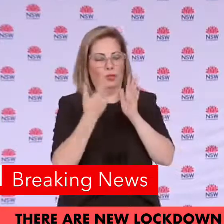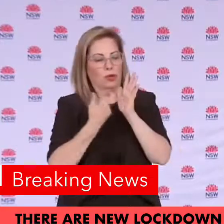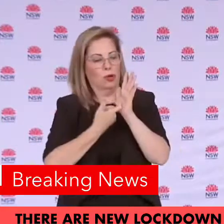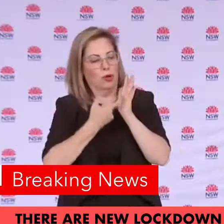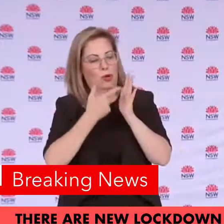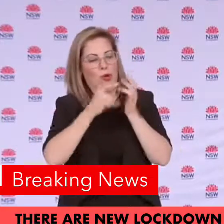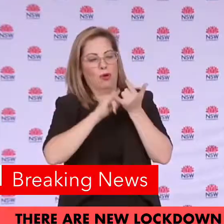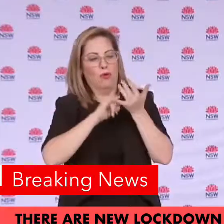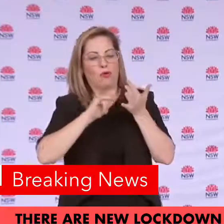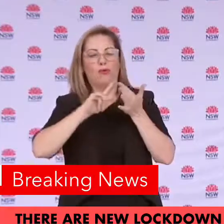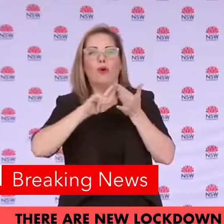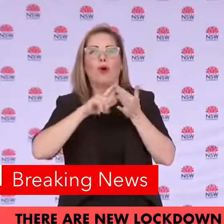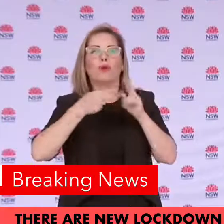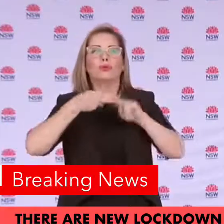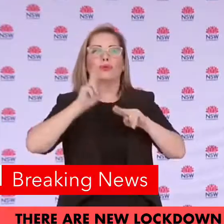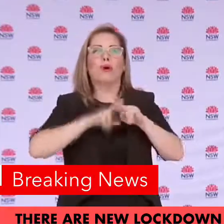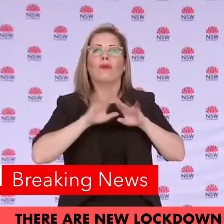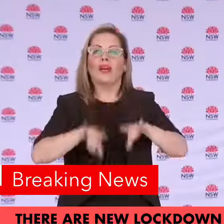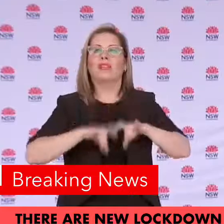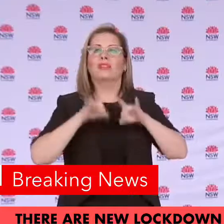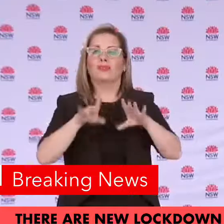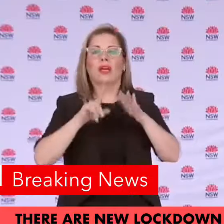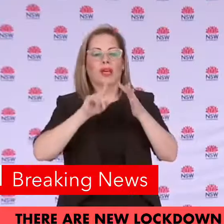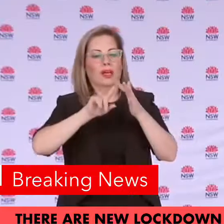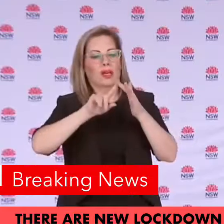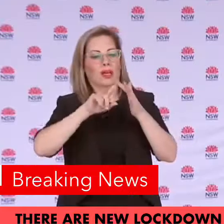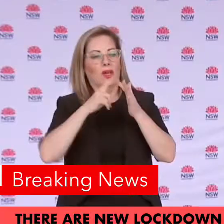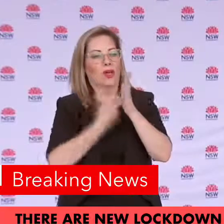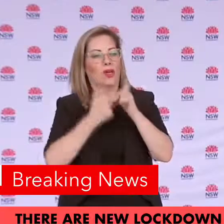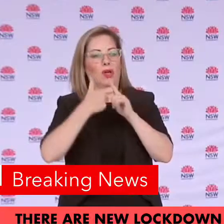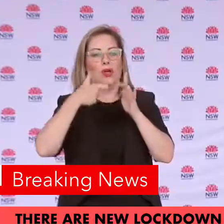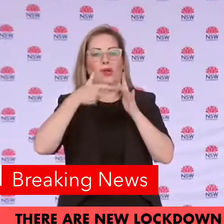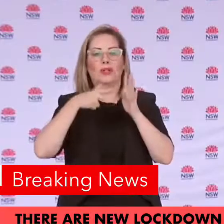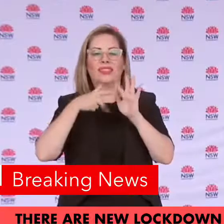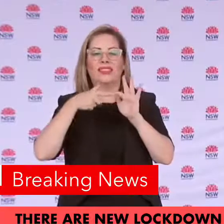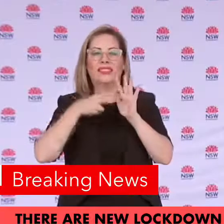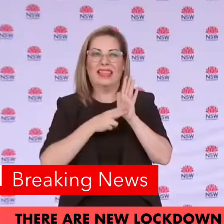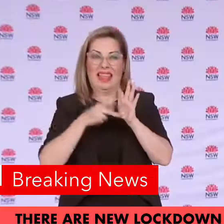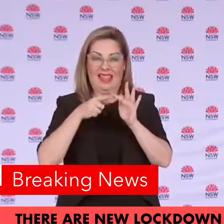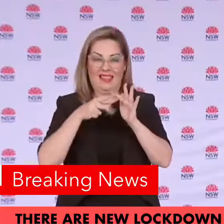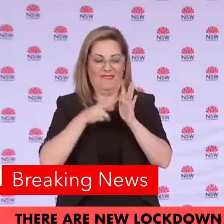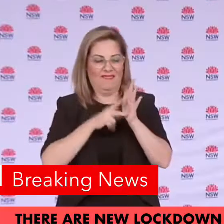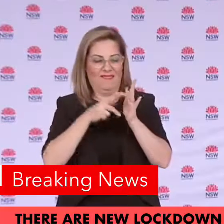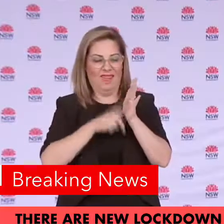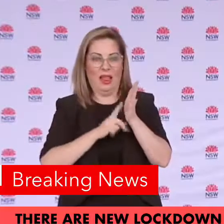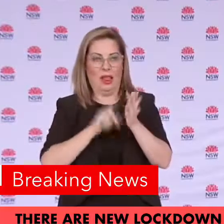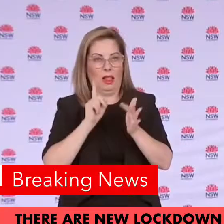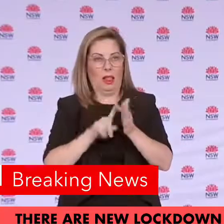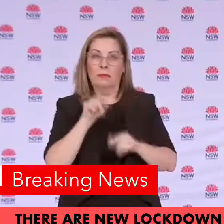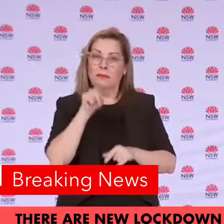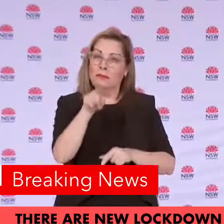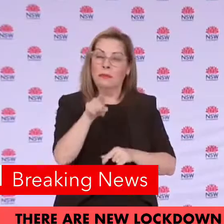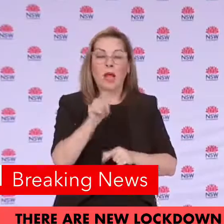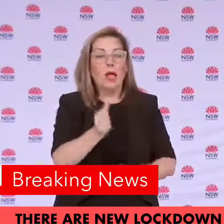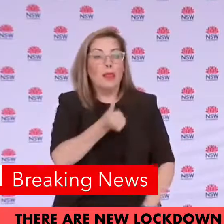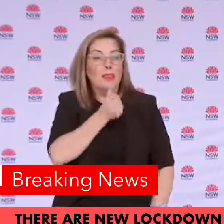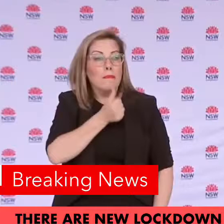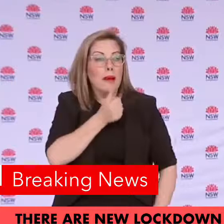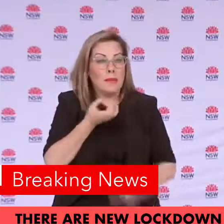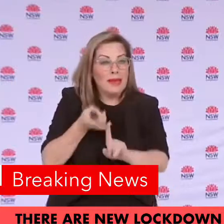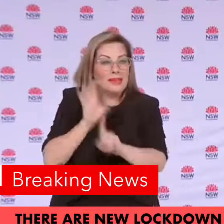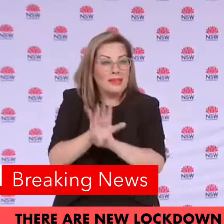Australian Hotel Erskineville, and can I just acknowledge the great collaboration we've had with that hotel in terms